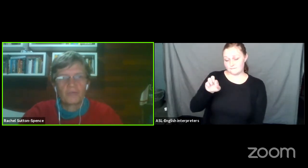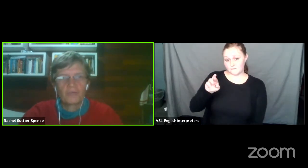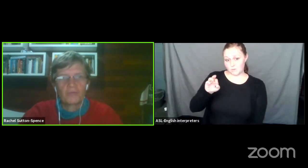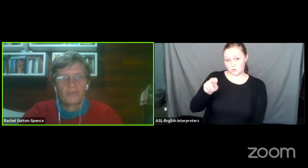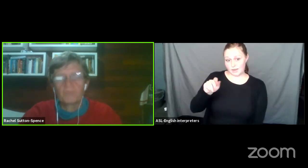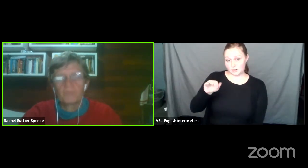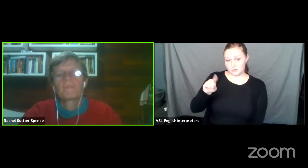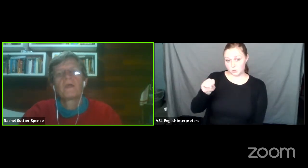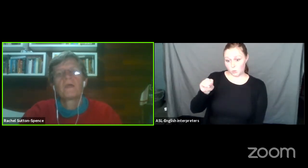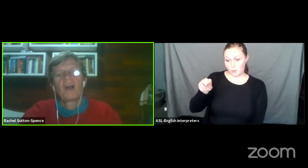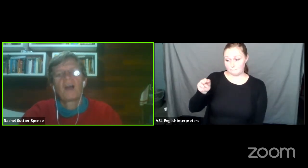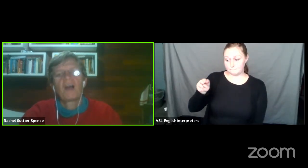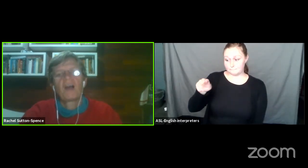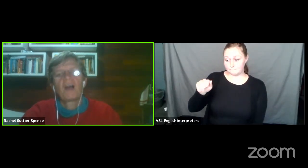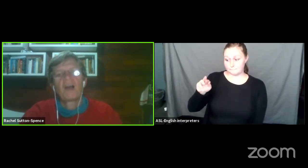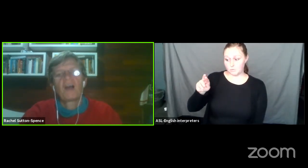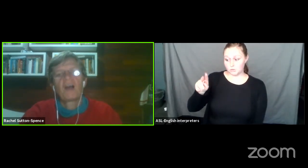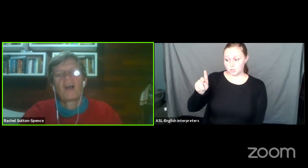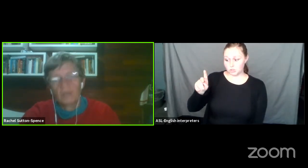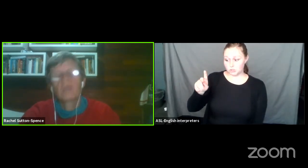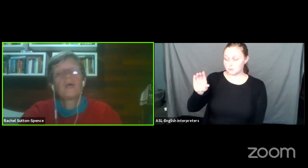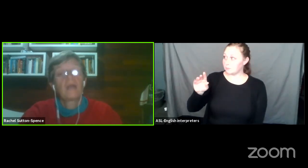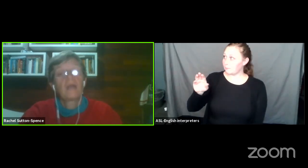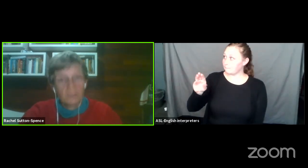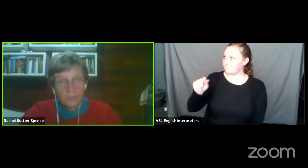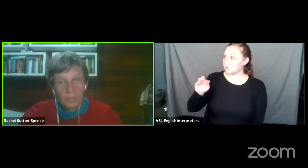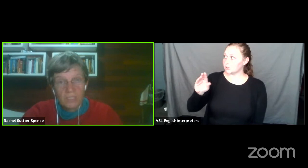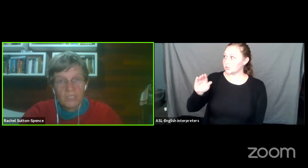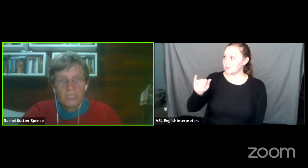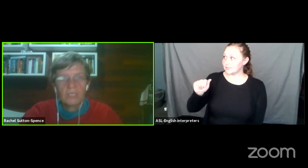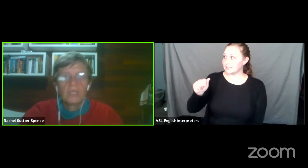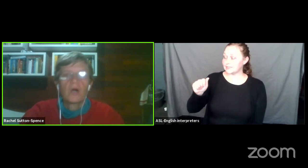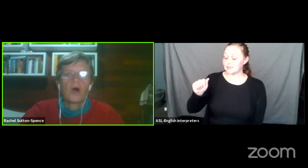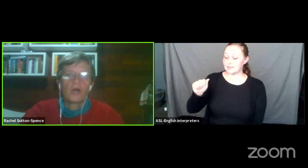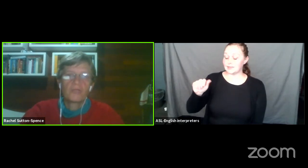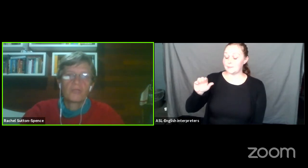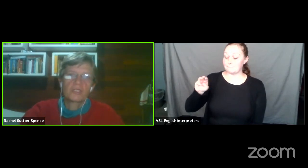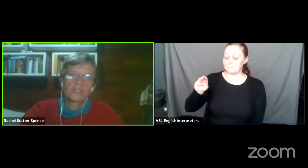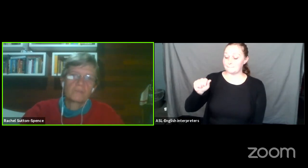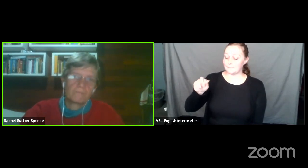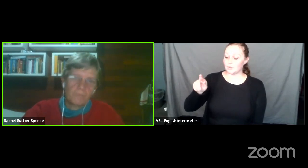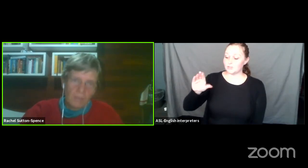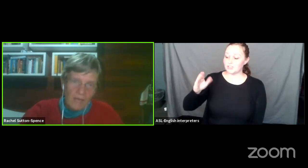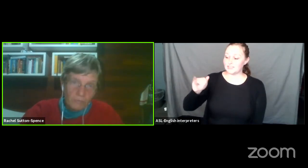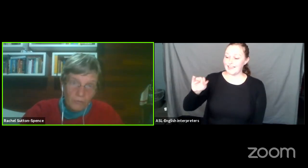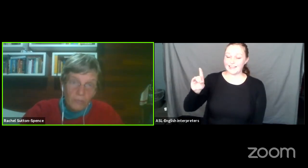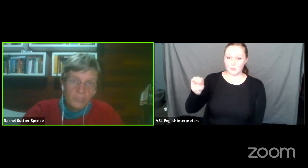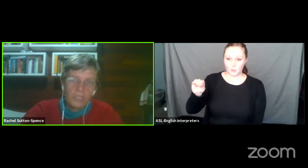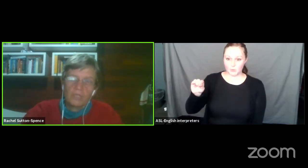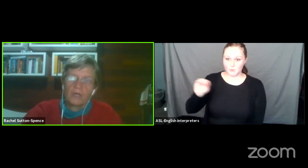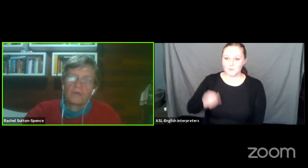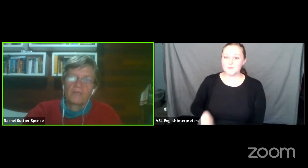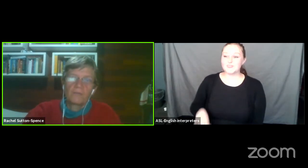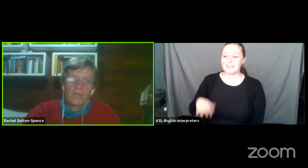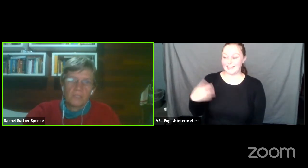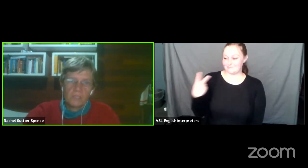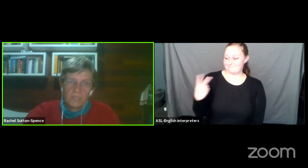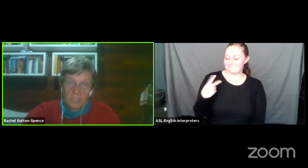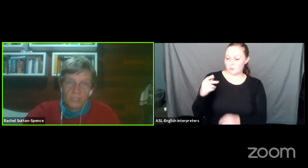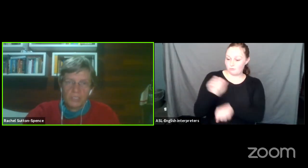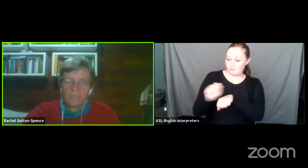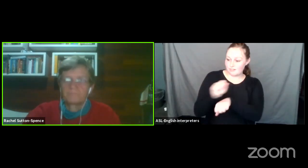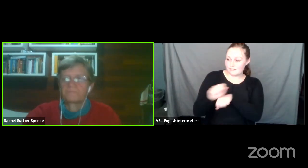you that video. I've been working with her and Ronice on this anthology of